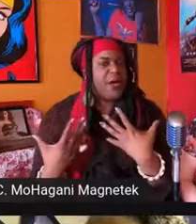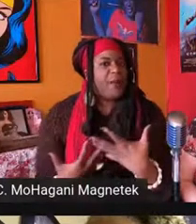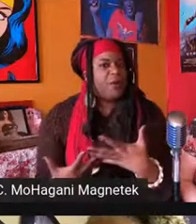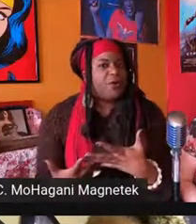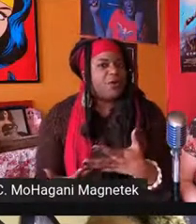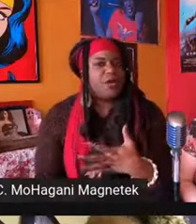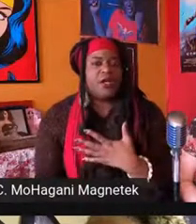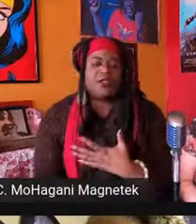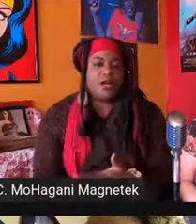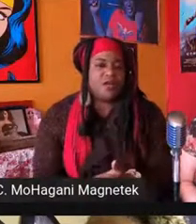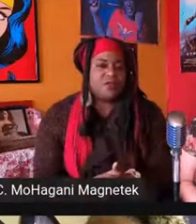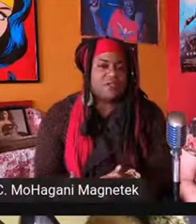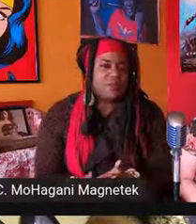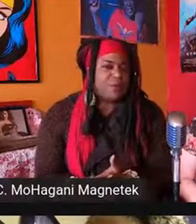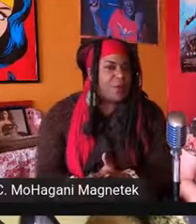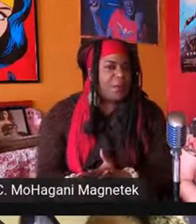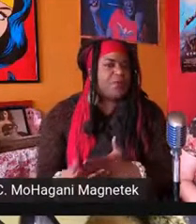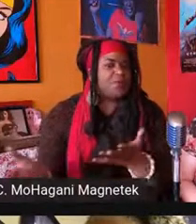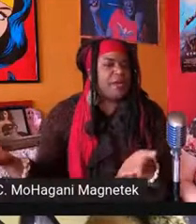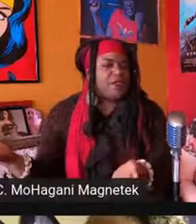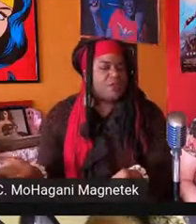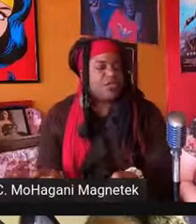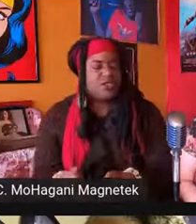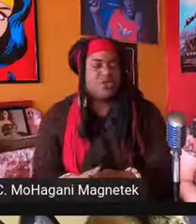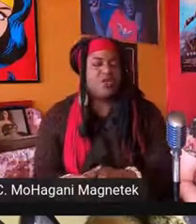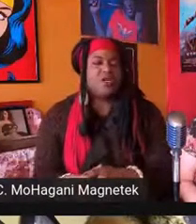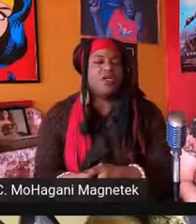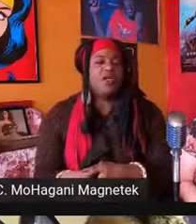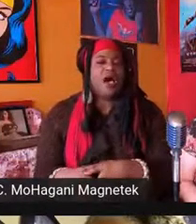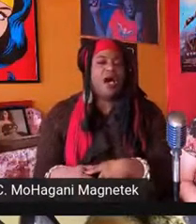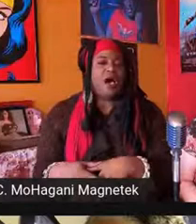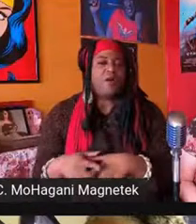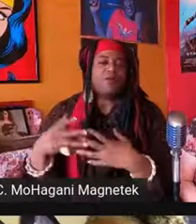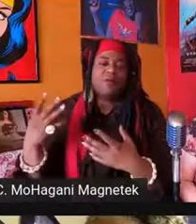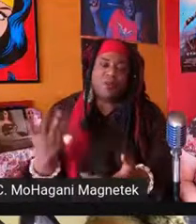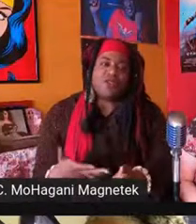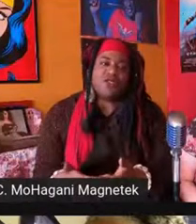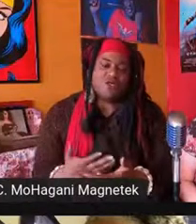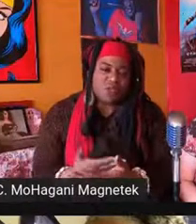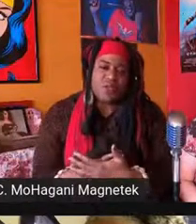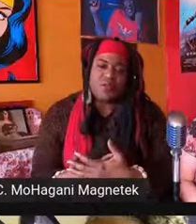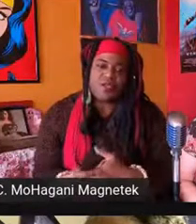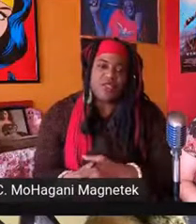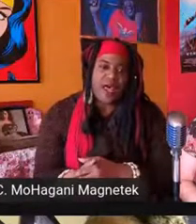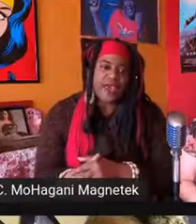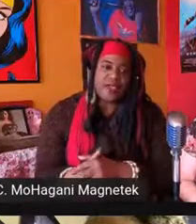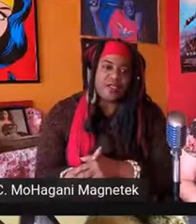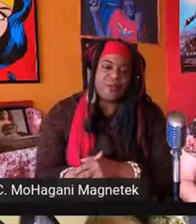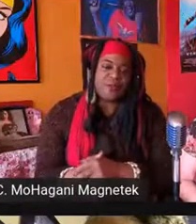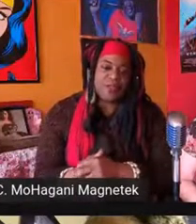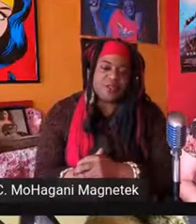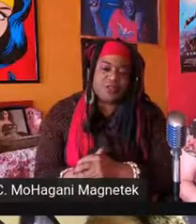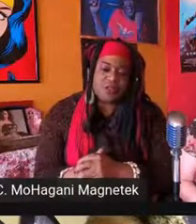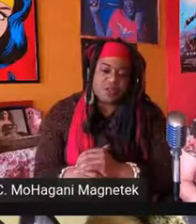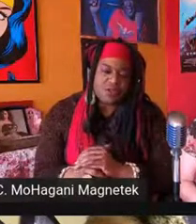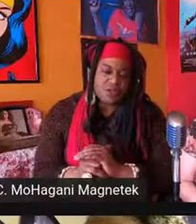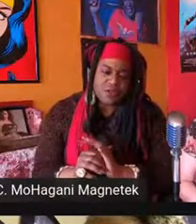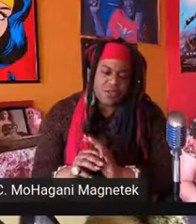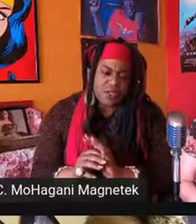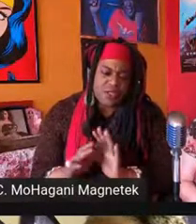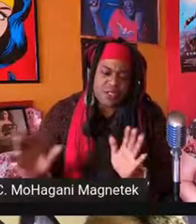being bipolar and dealing with post-traumatic stress disorder, poetry has really, really, like, you know, been